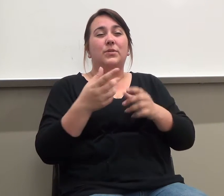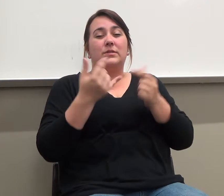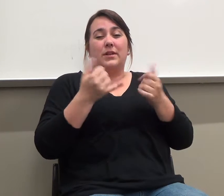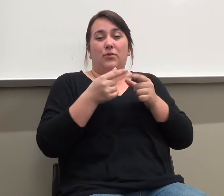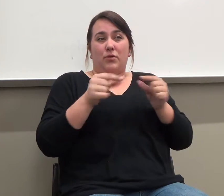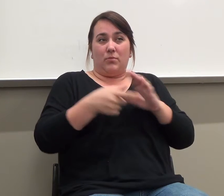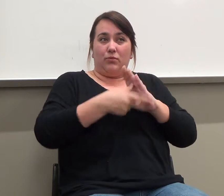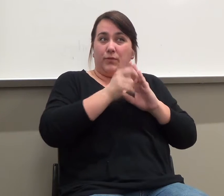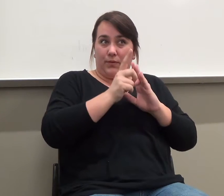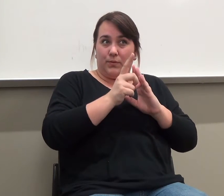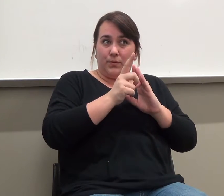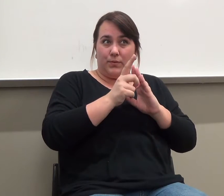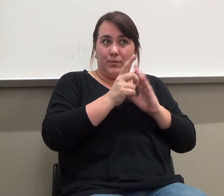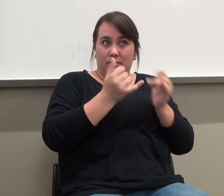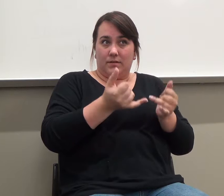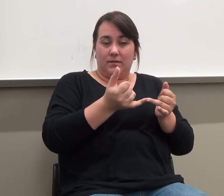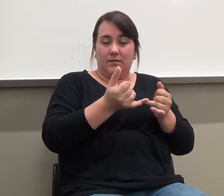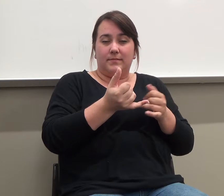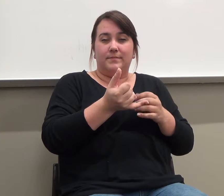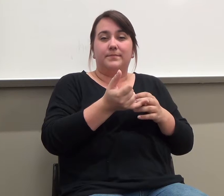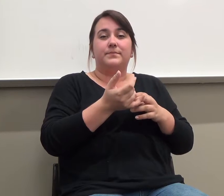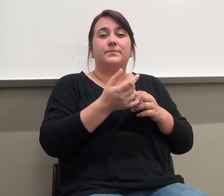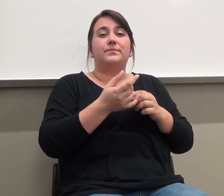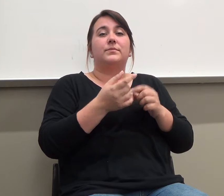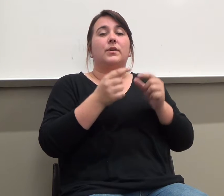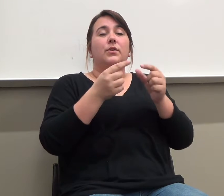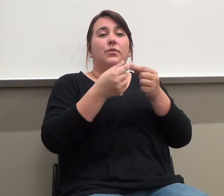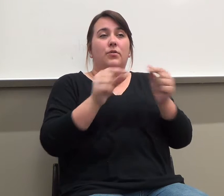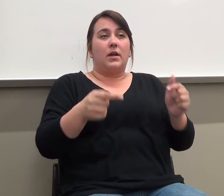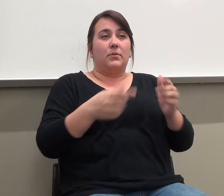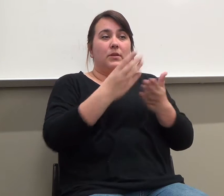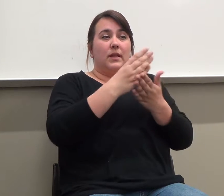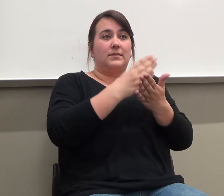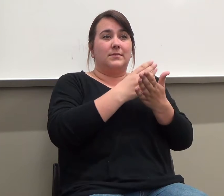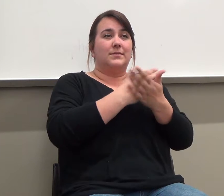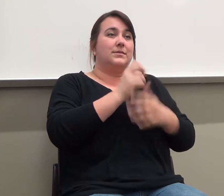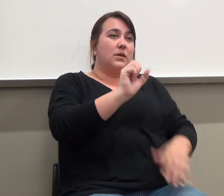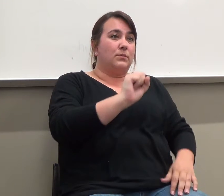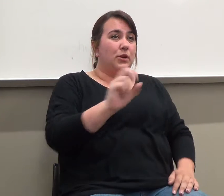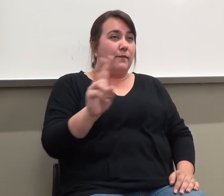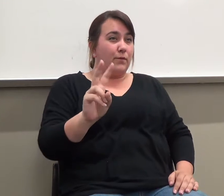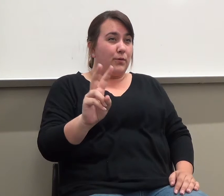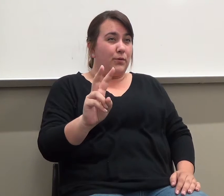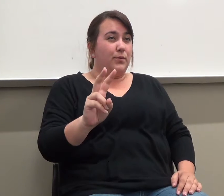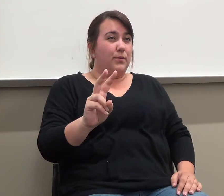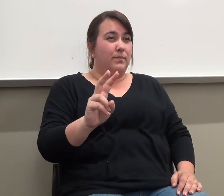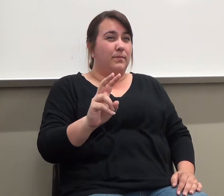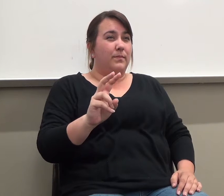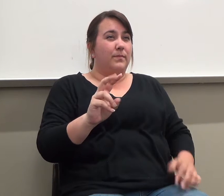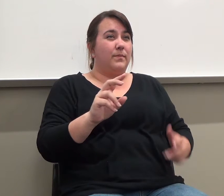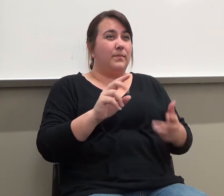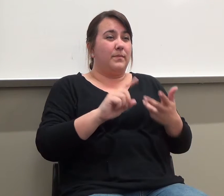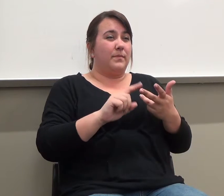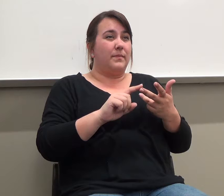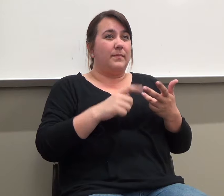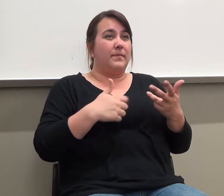grammar review. The grammar lessons I'm doing in here, that subject and verb one, I don't see that on